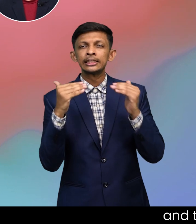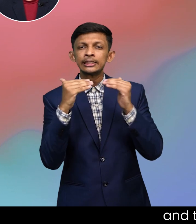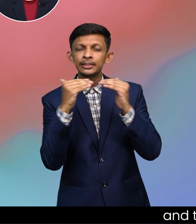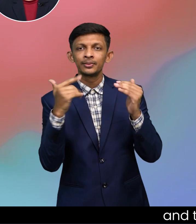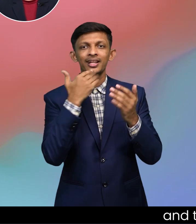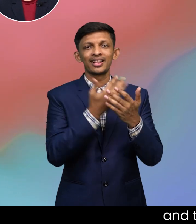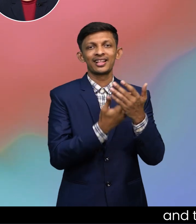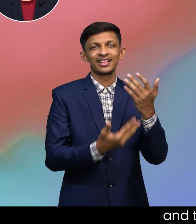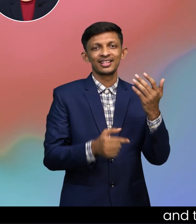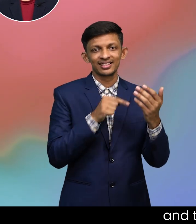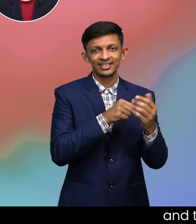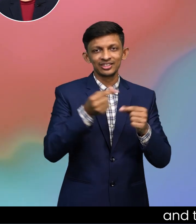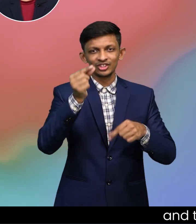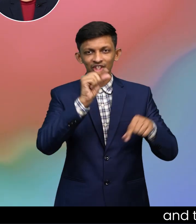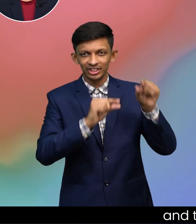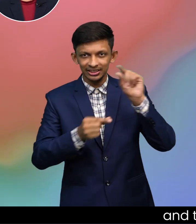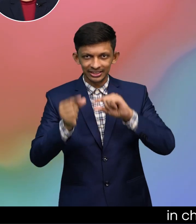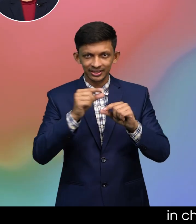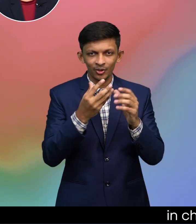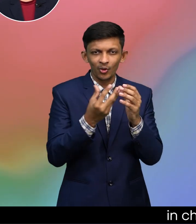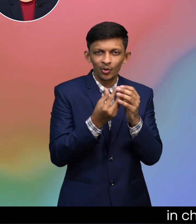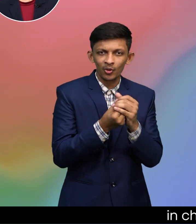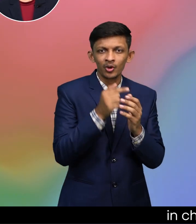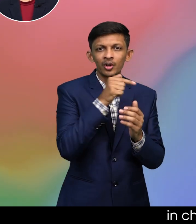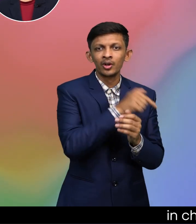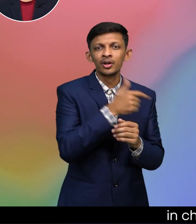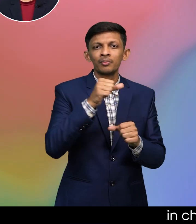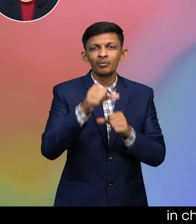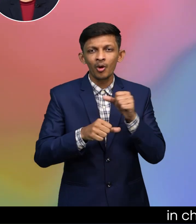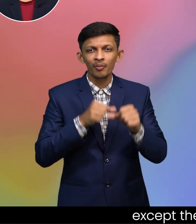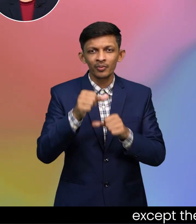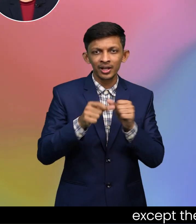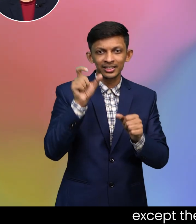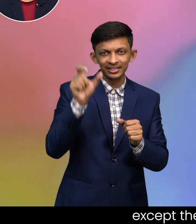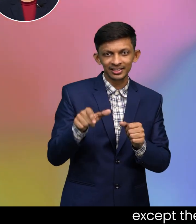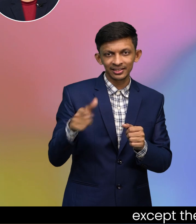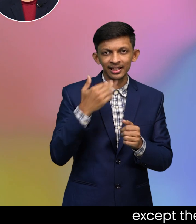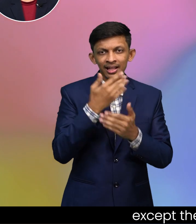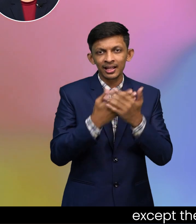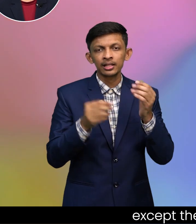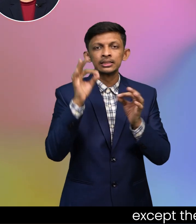the glomerulus through the afferent arteriole.